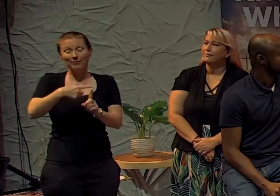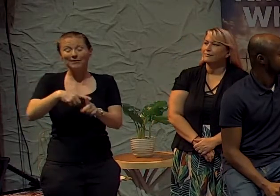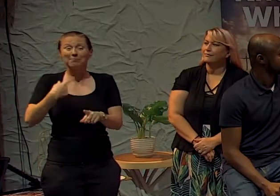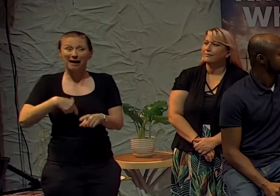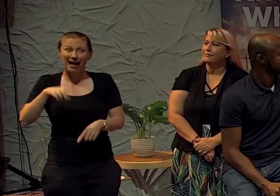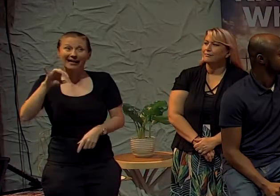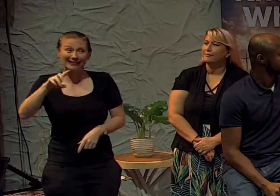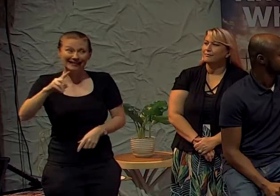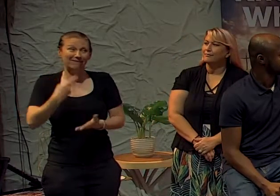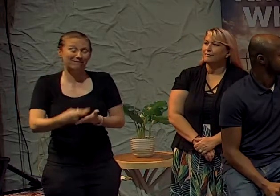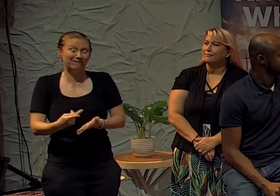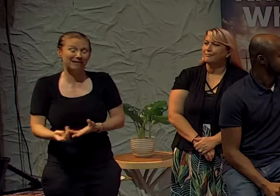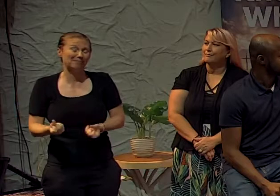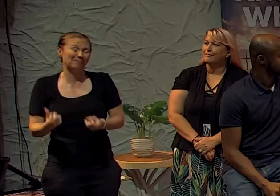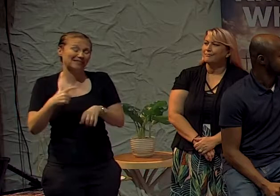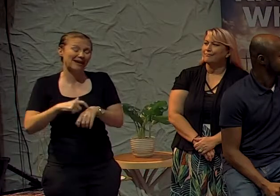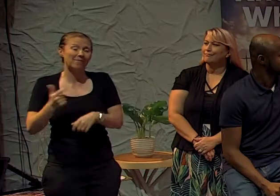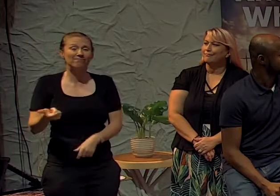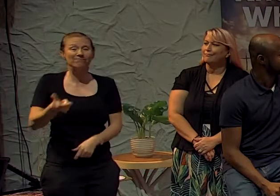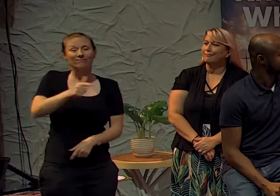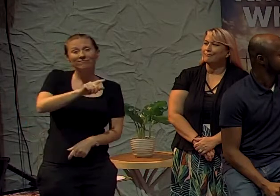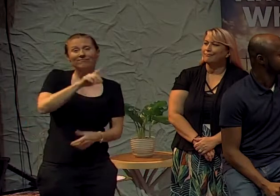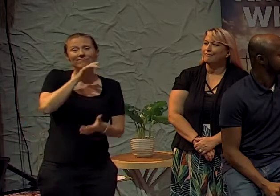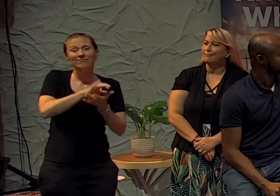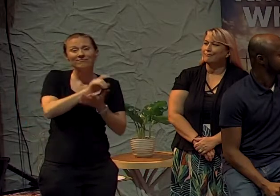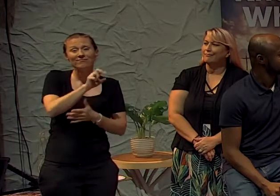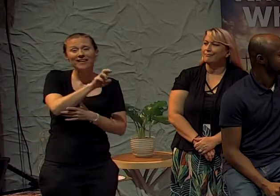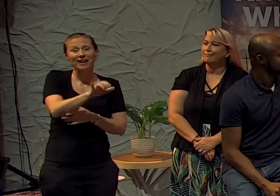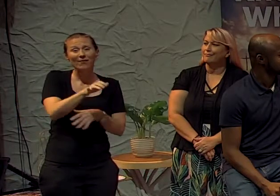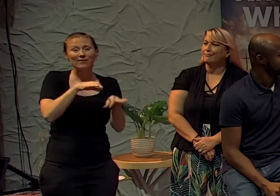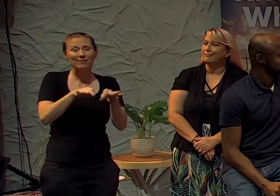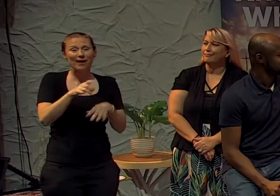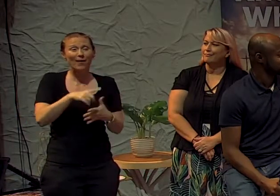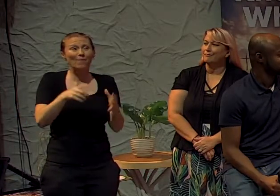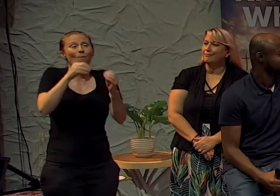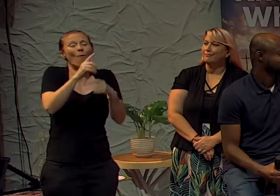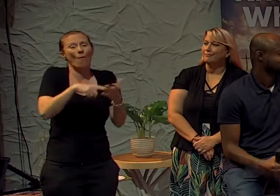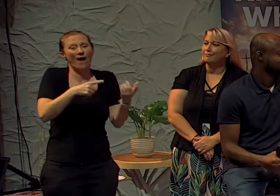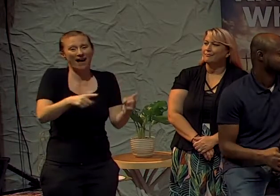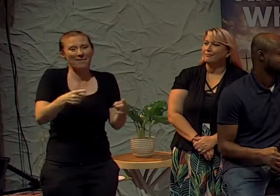kind of help you hear more about what happened.